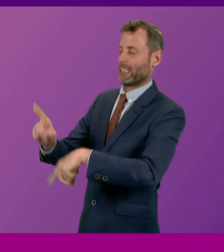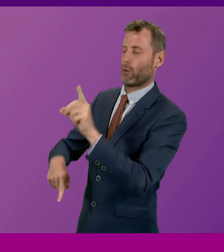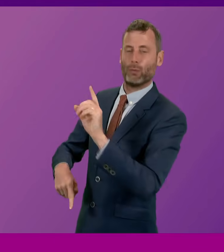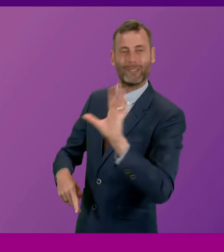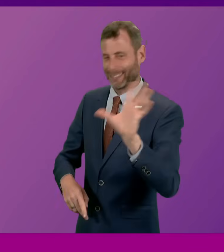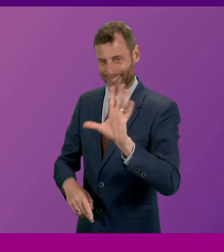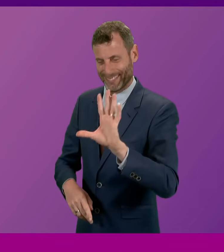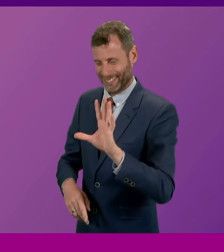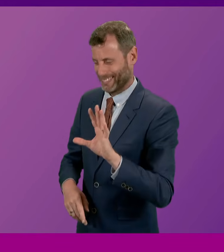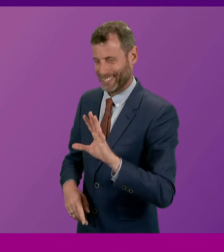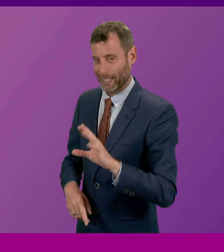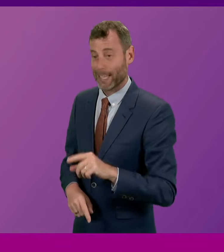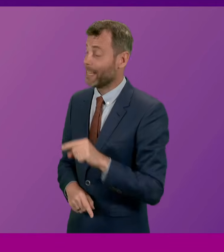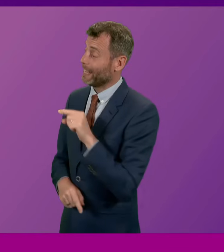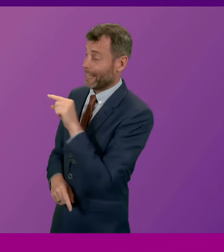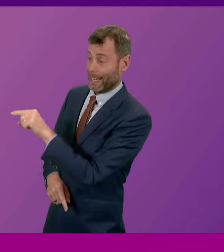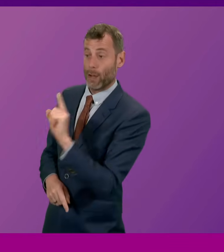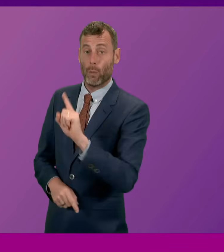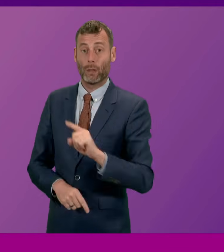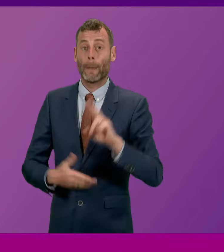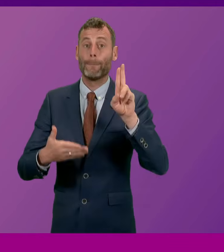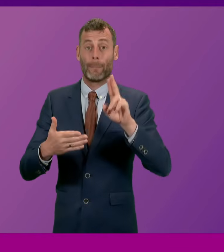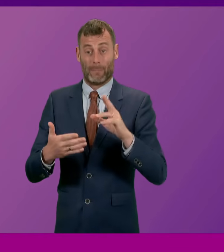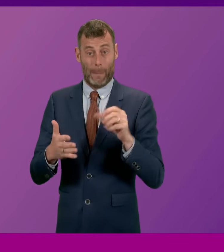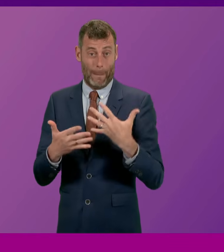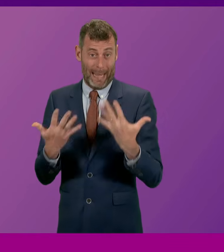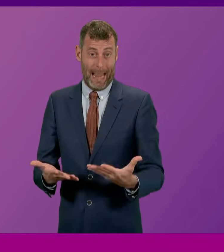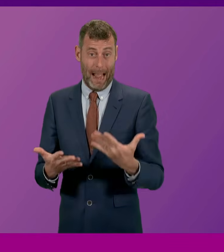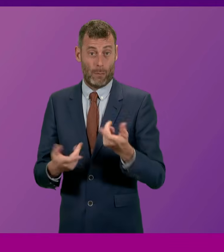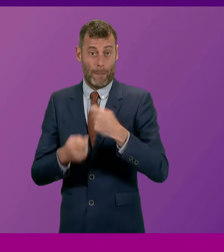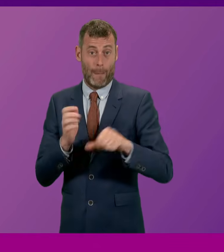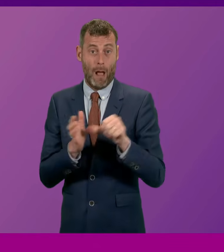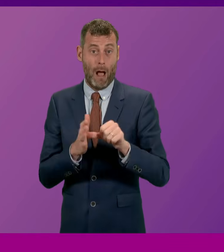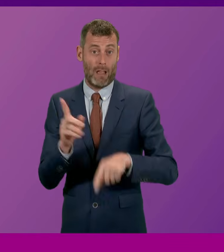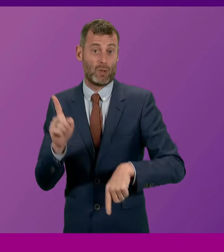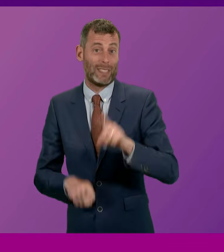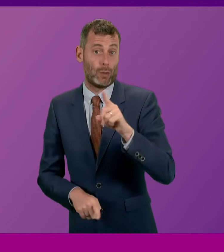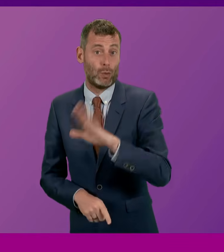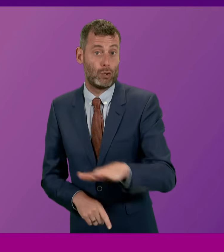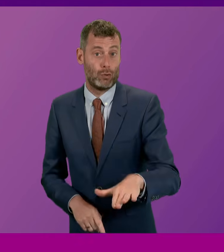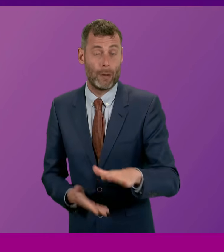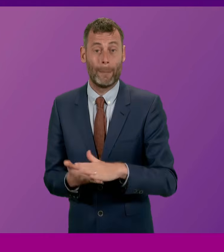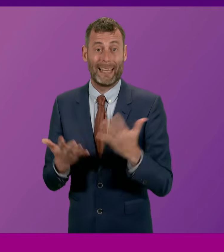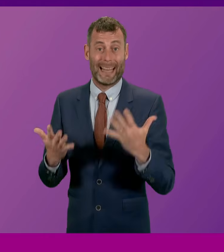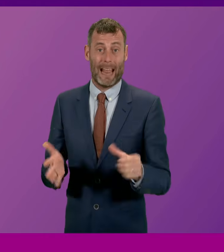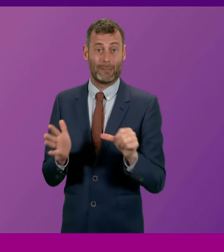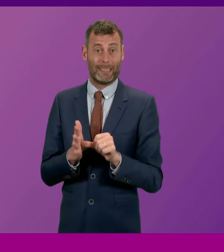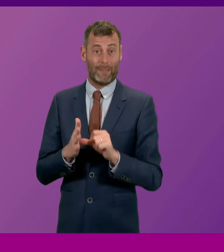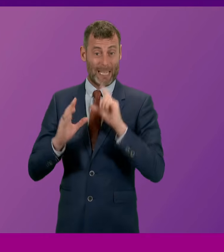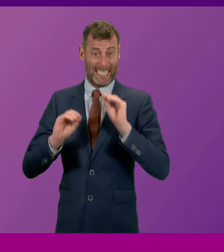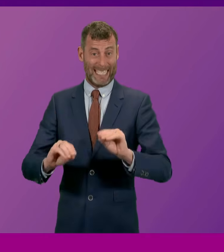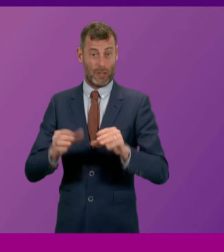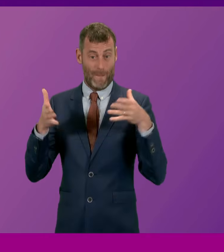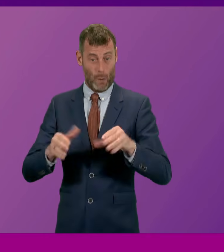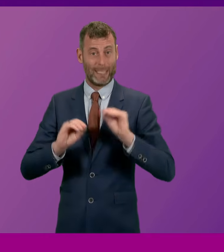He virtually stopped exclusions, and that's causing discipline to collapse. He turned teachers into social workers.